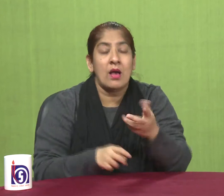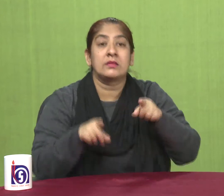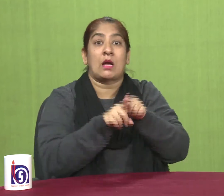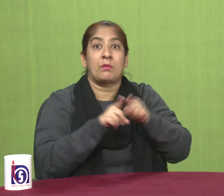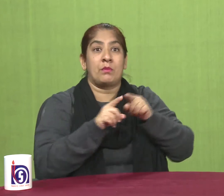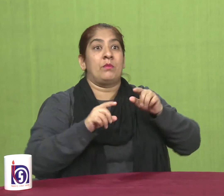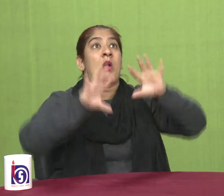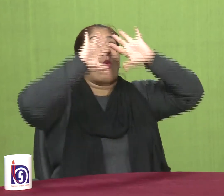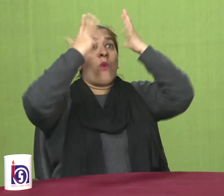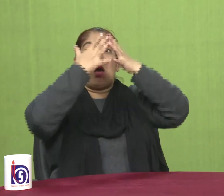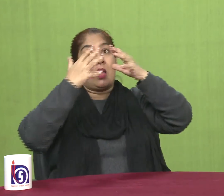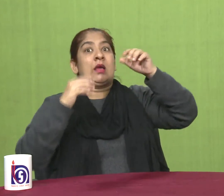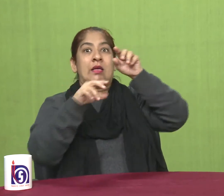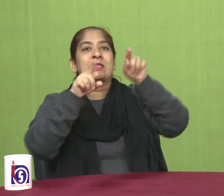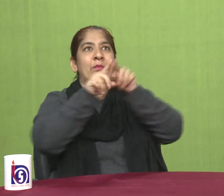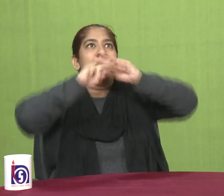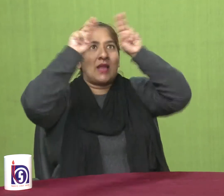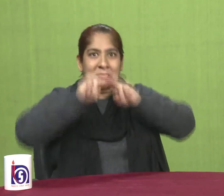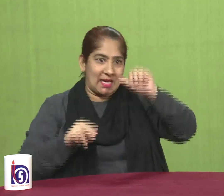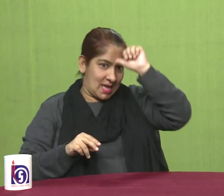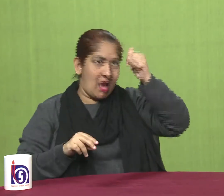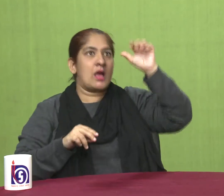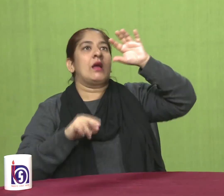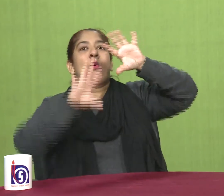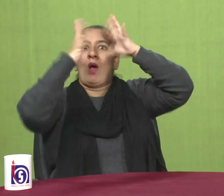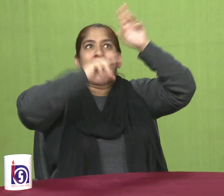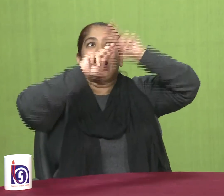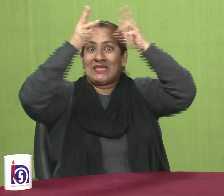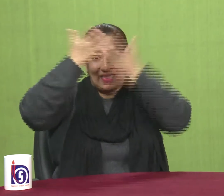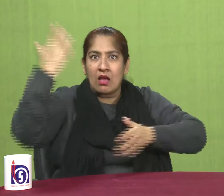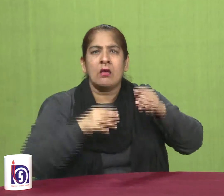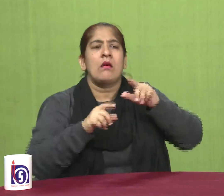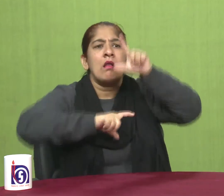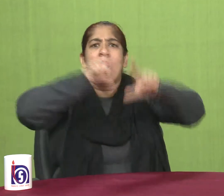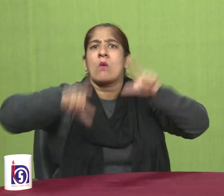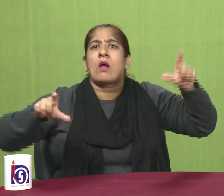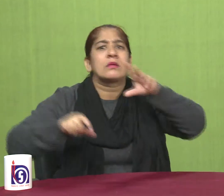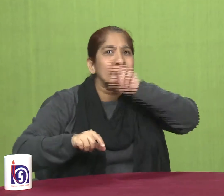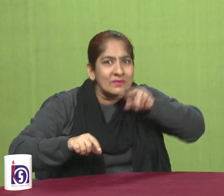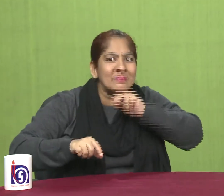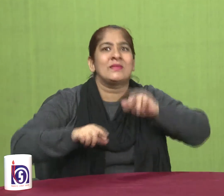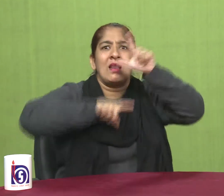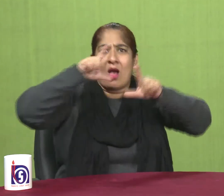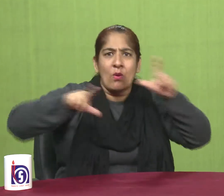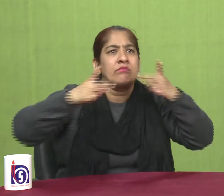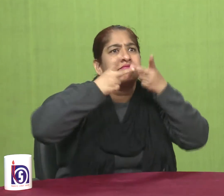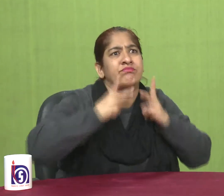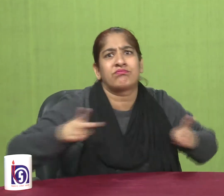Communication is easy, but communication can also be difficult at the same time on international level, because everybody is not